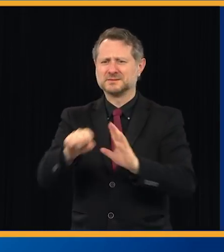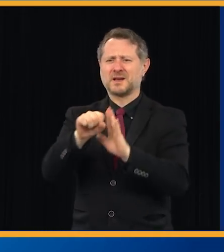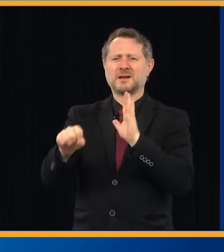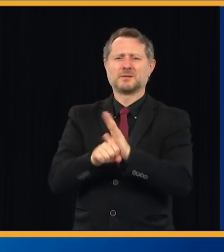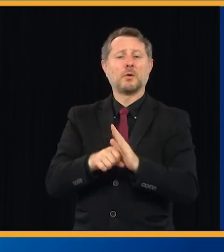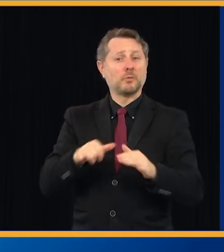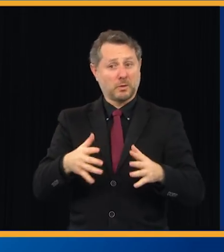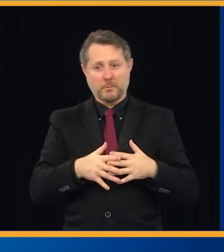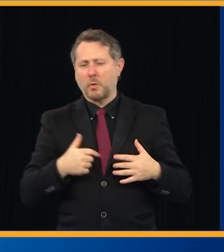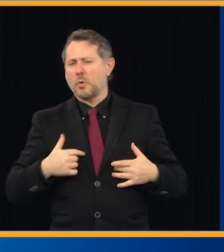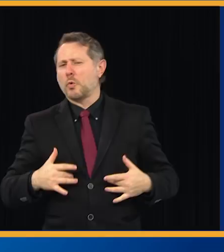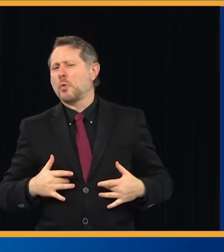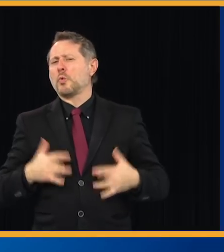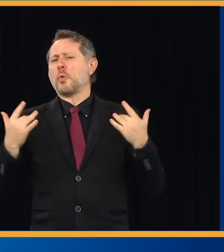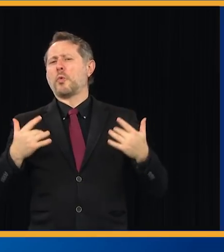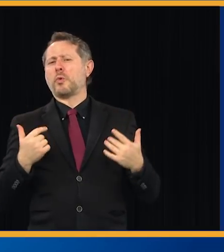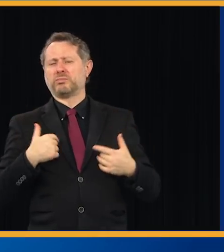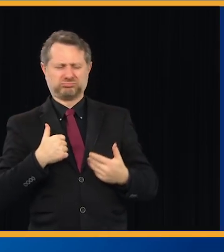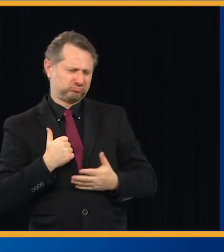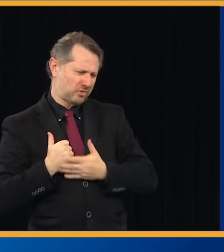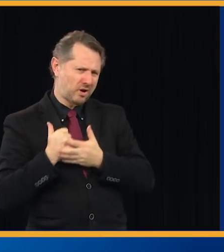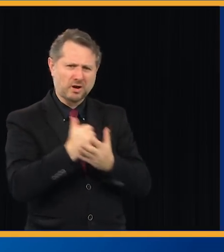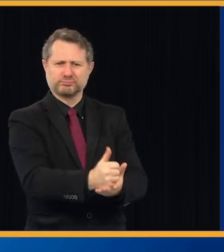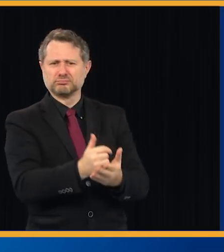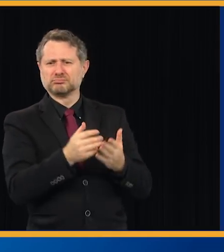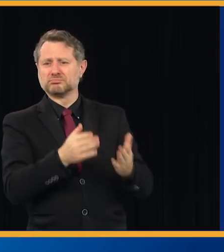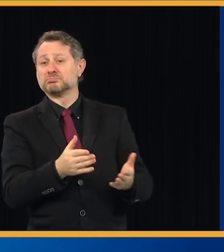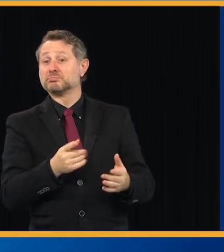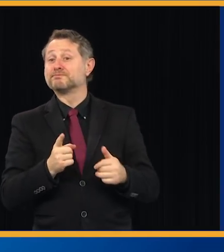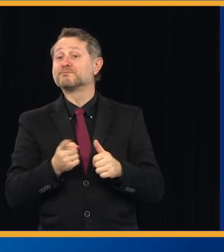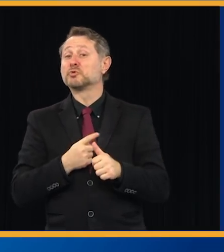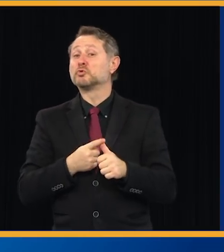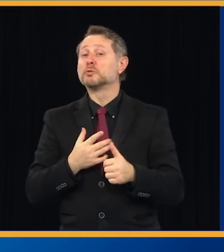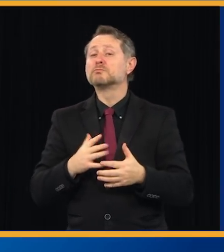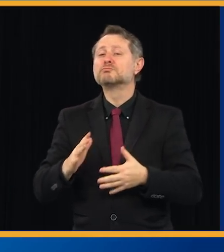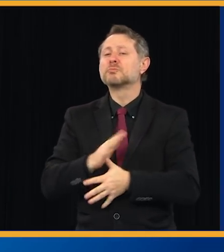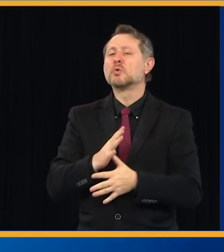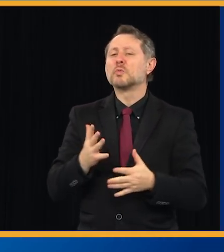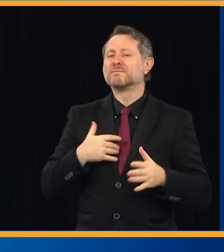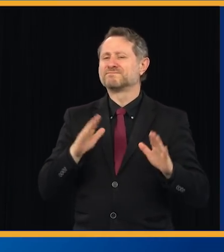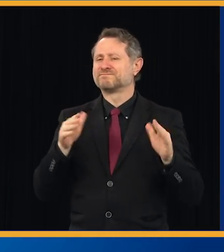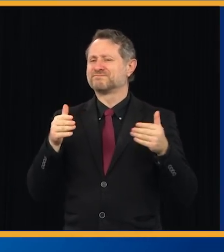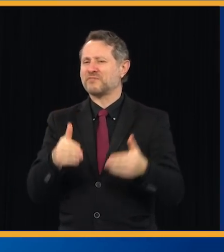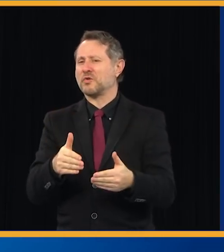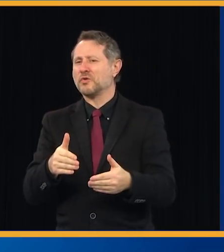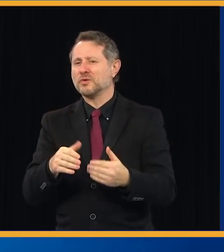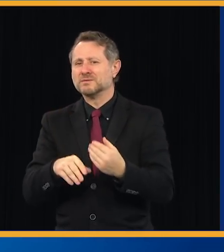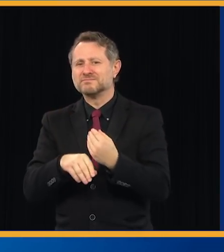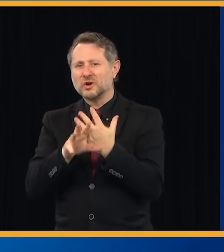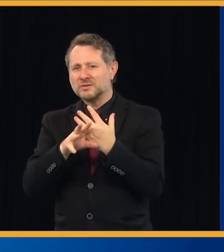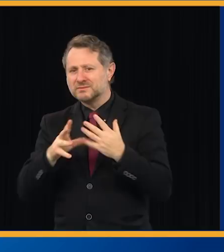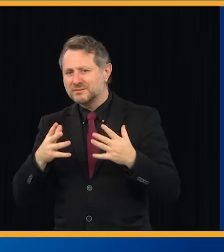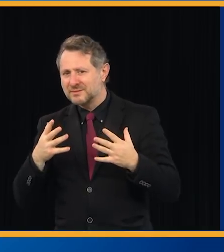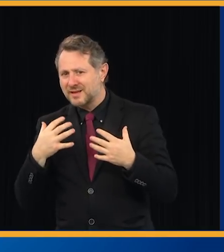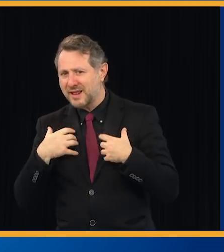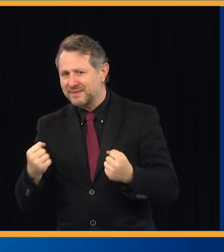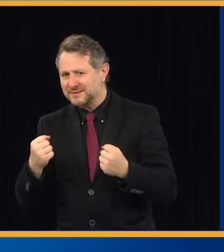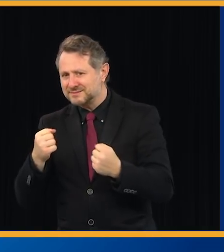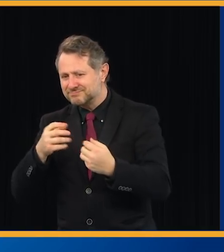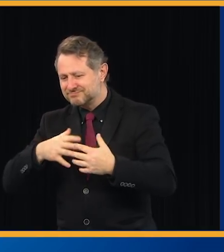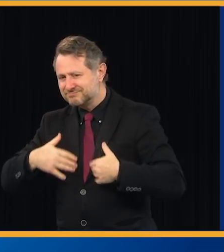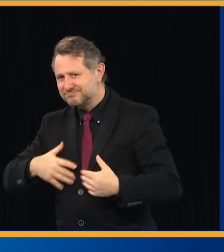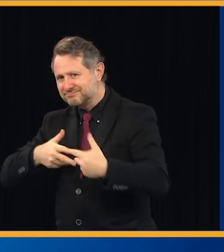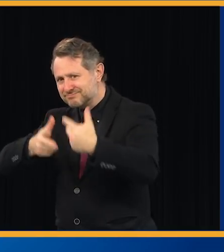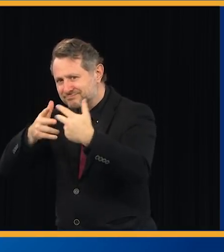help. The first priorities of what we're trying to do are focused on telehealth, remote learning, and broadband. We can take